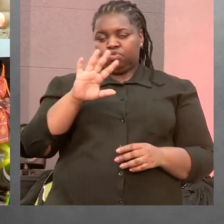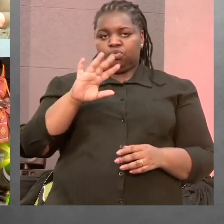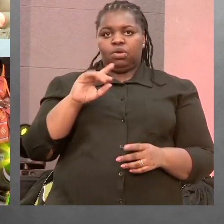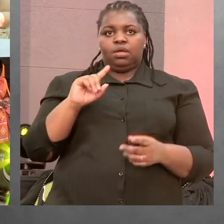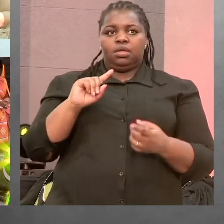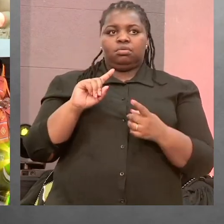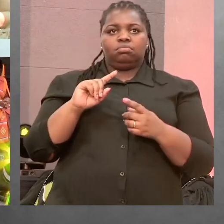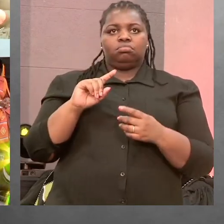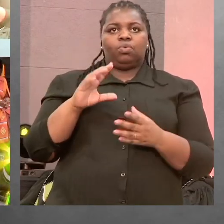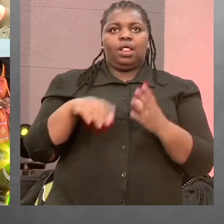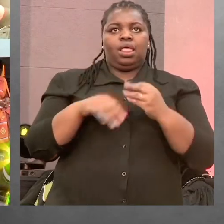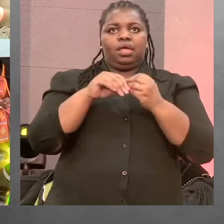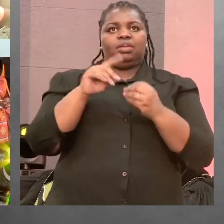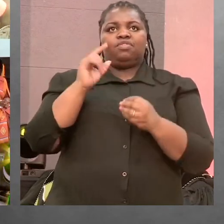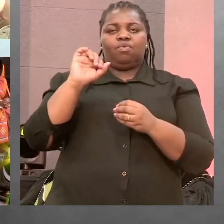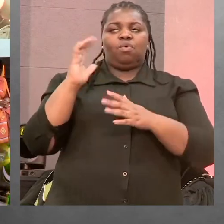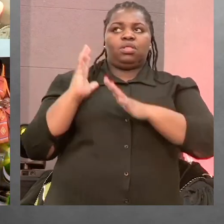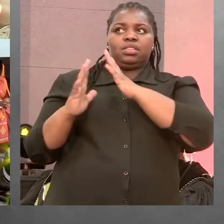history,